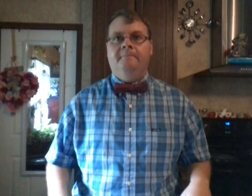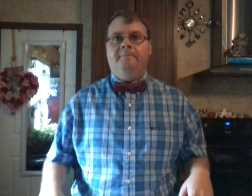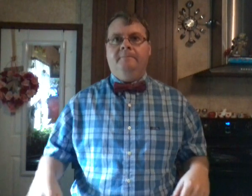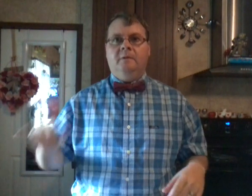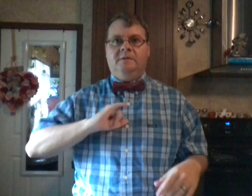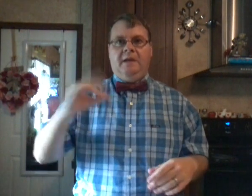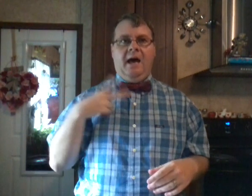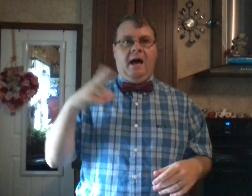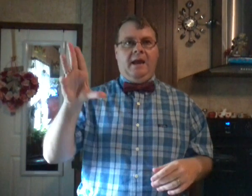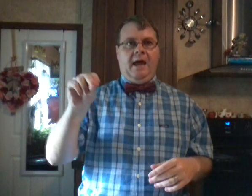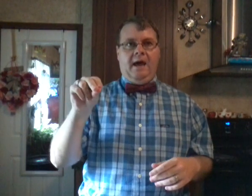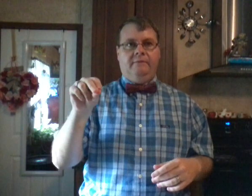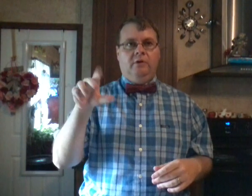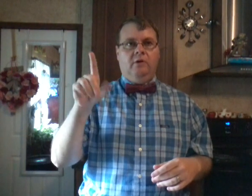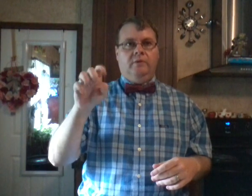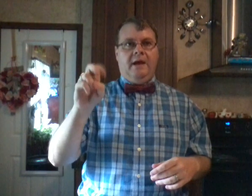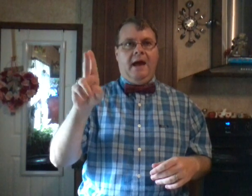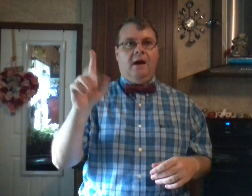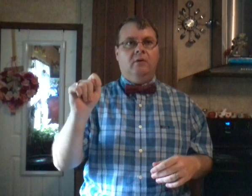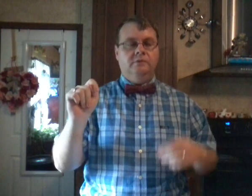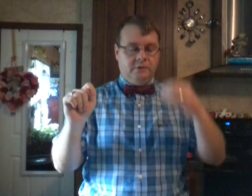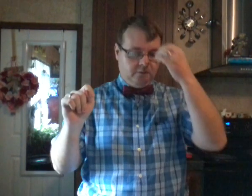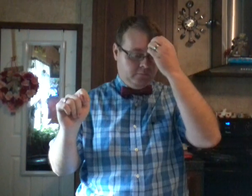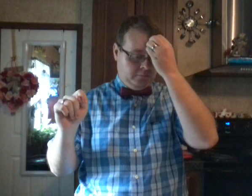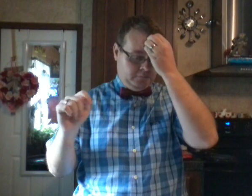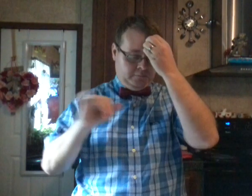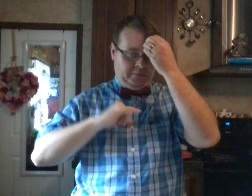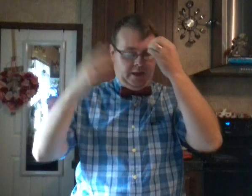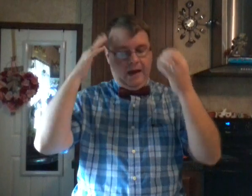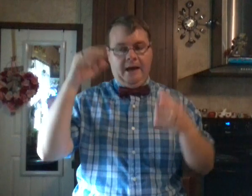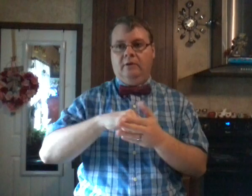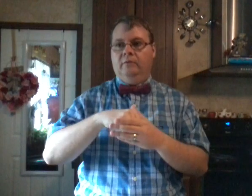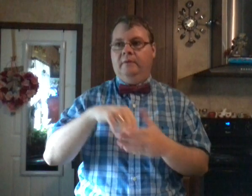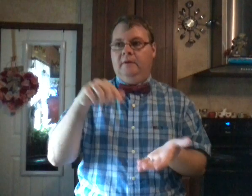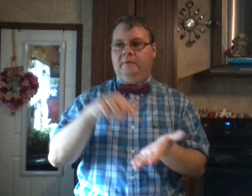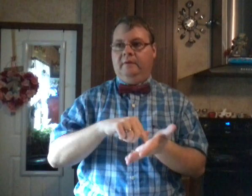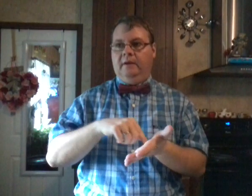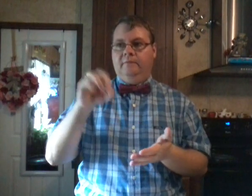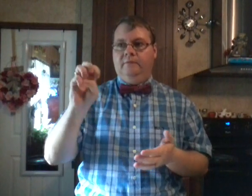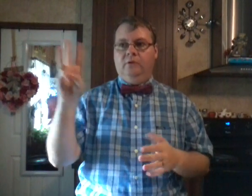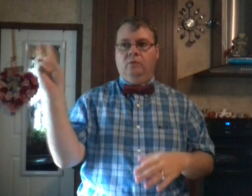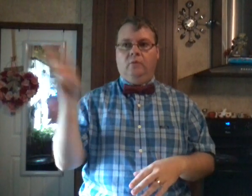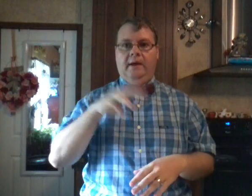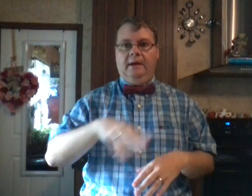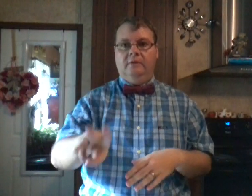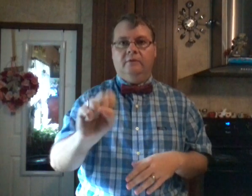And they'll say, I have no doubt, and I know this in a few ways,